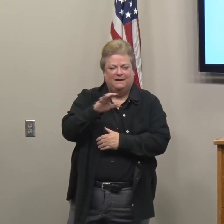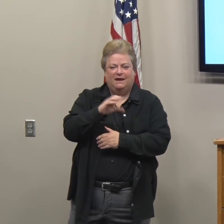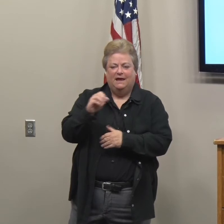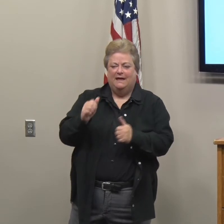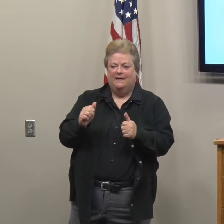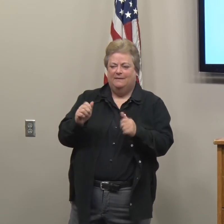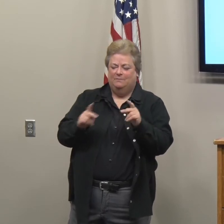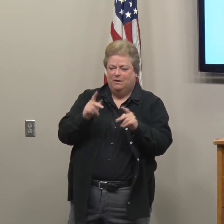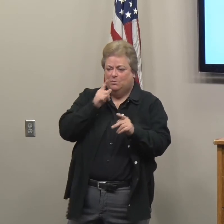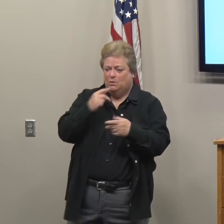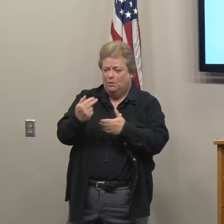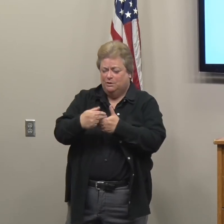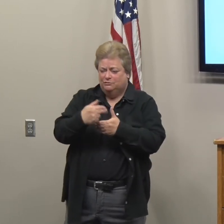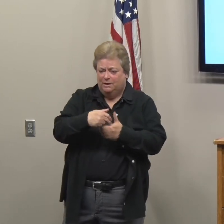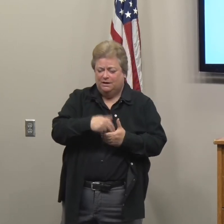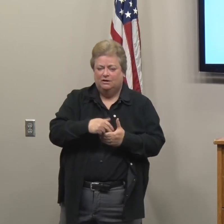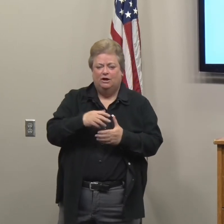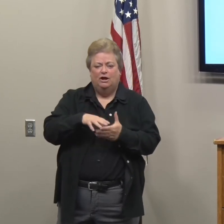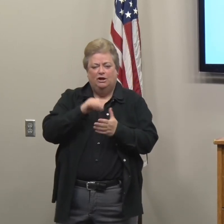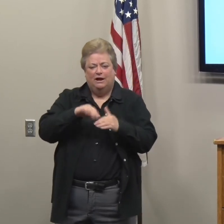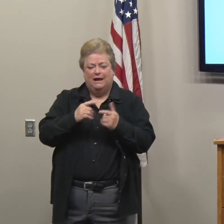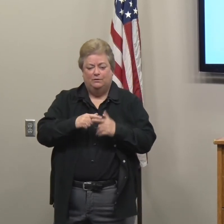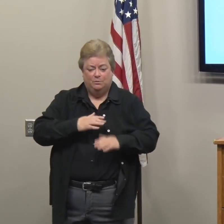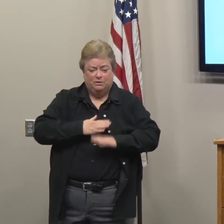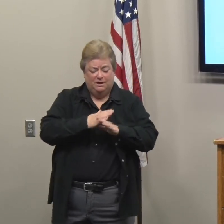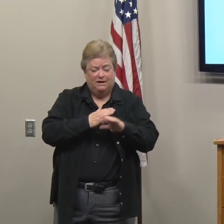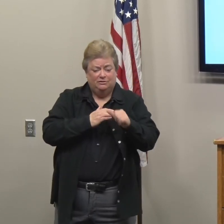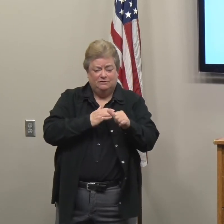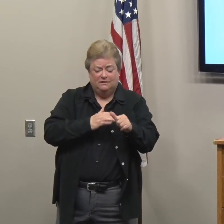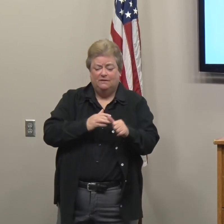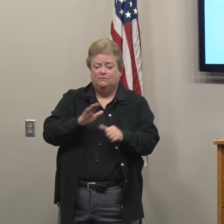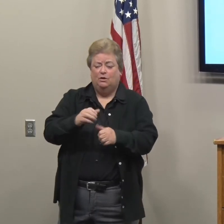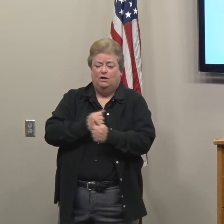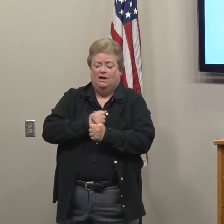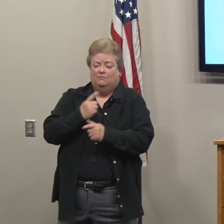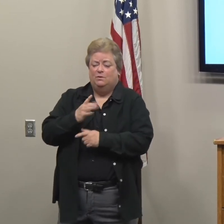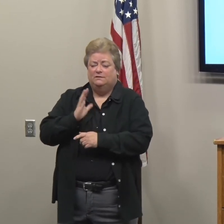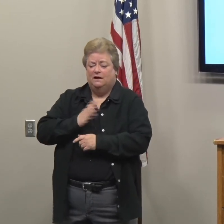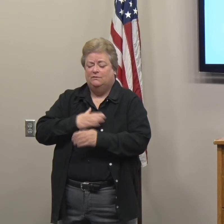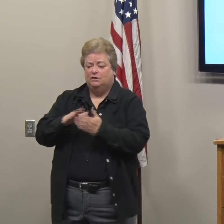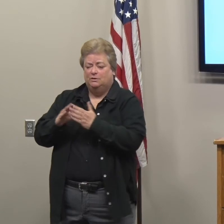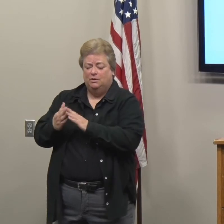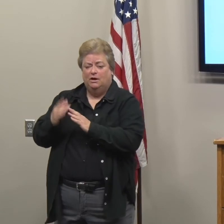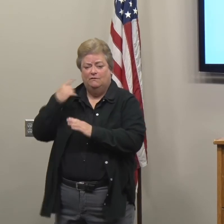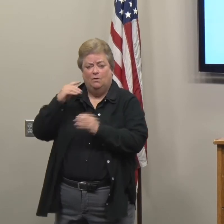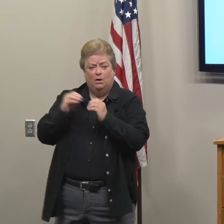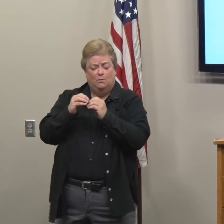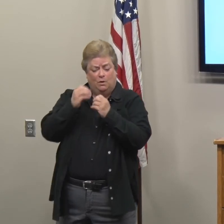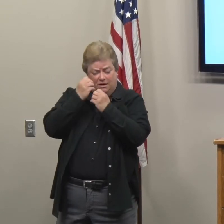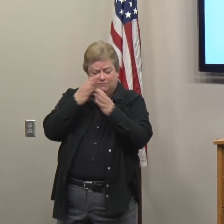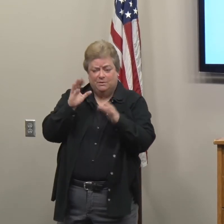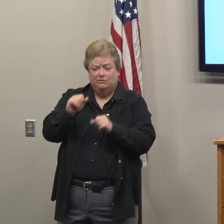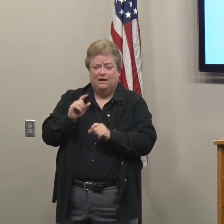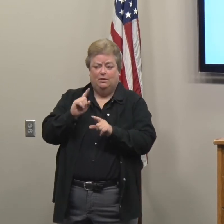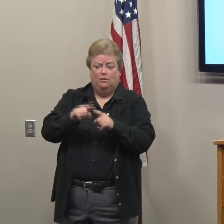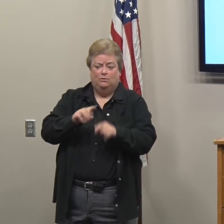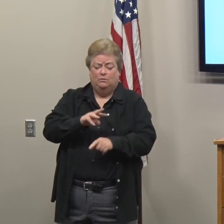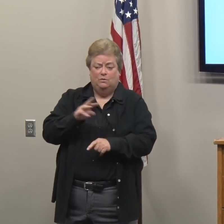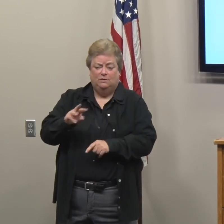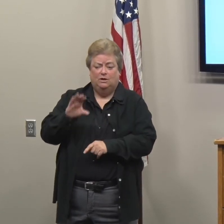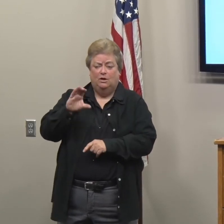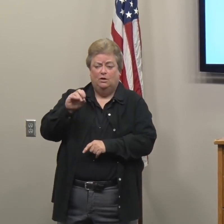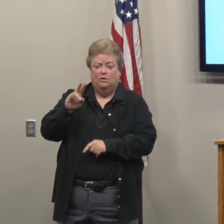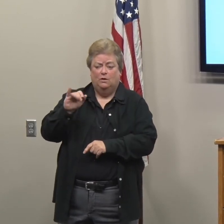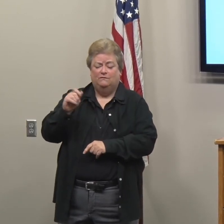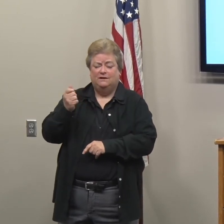tuning in to learn how you can protect yourself, your loved ones, and our community. For more information on those topics, you can visit our website at